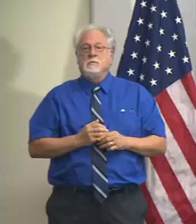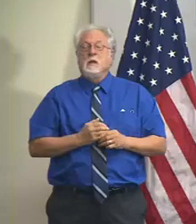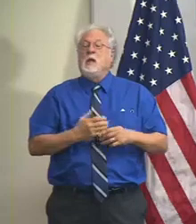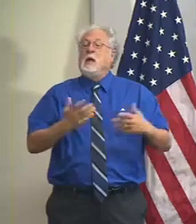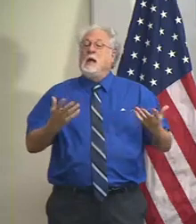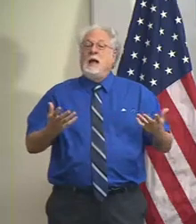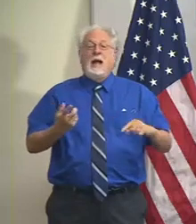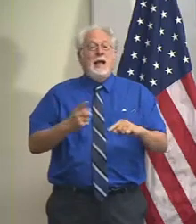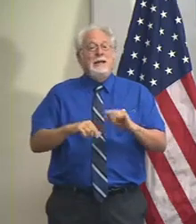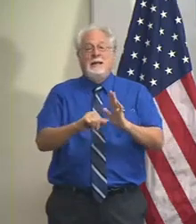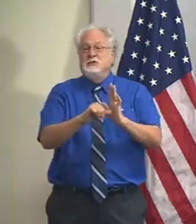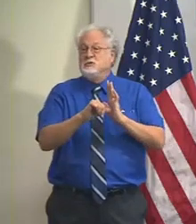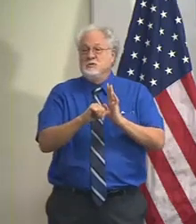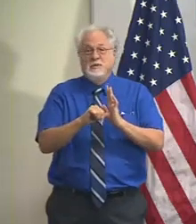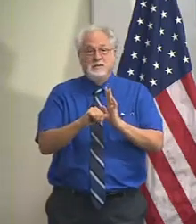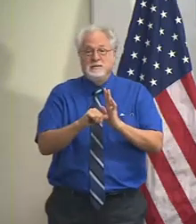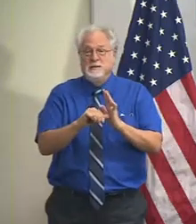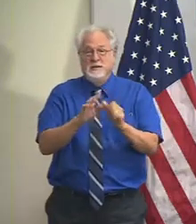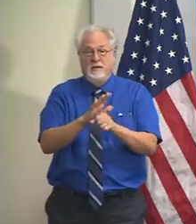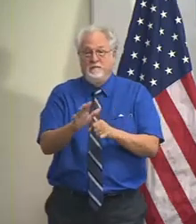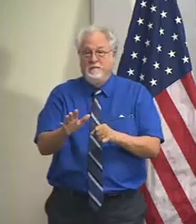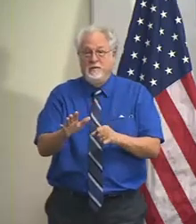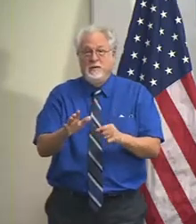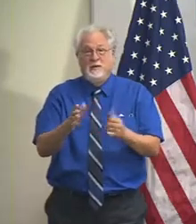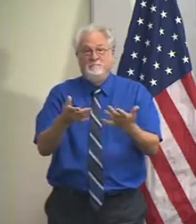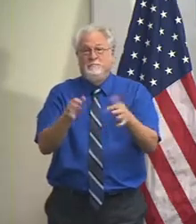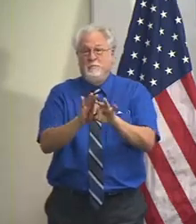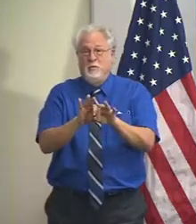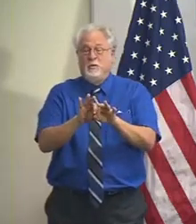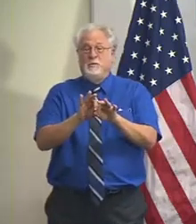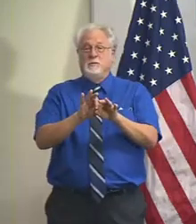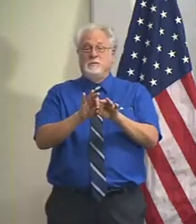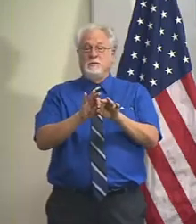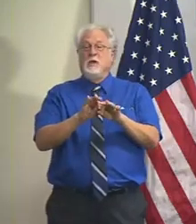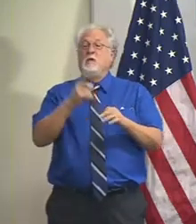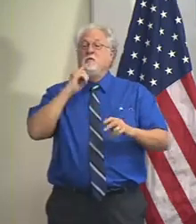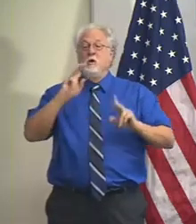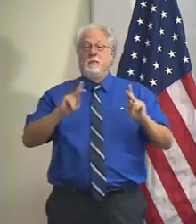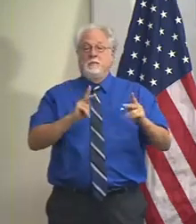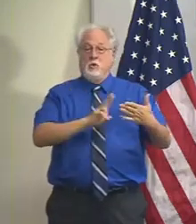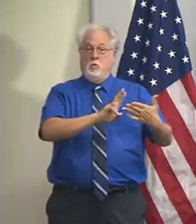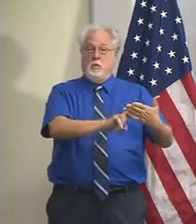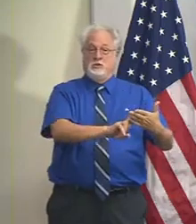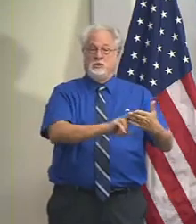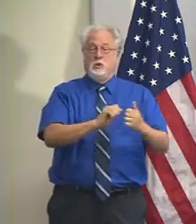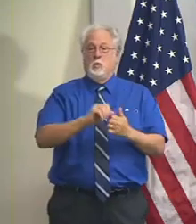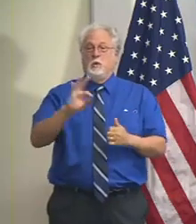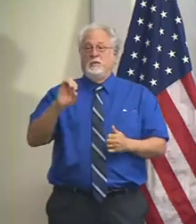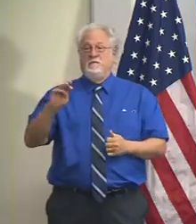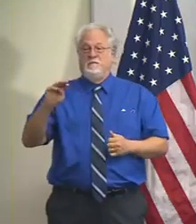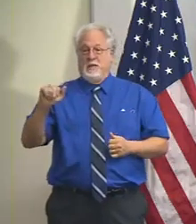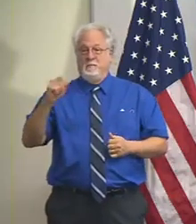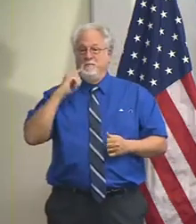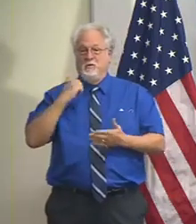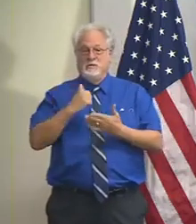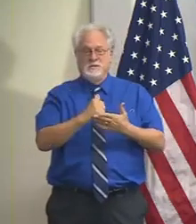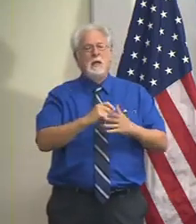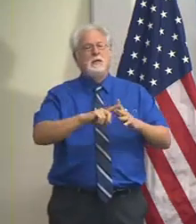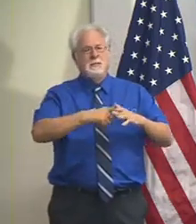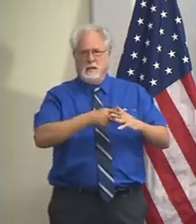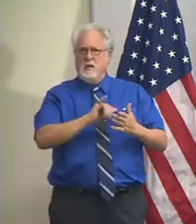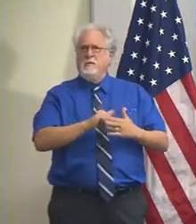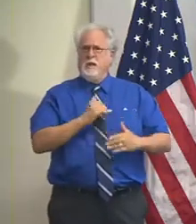So I just can't stress enough how important it is for people to register with FEMA for assistance. Go ahead and start